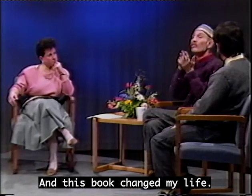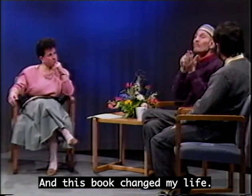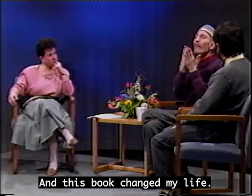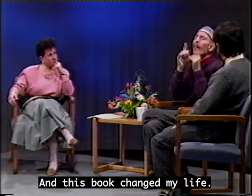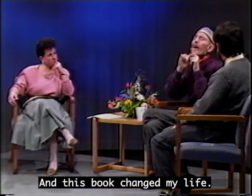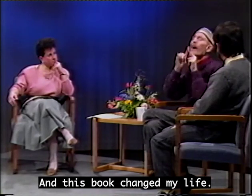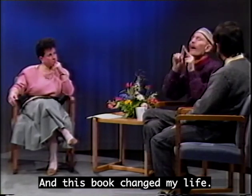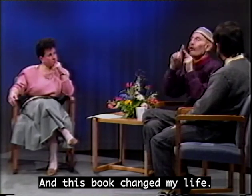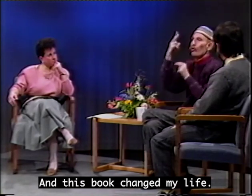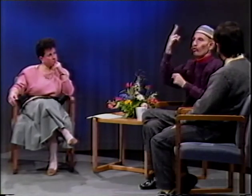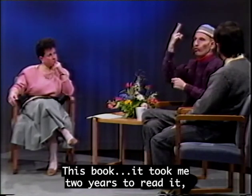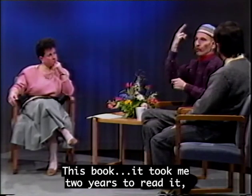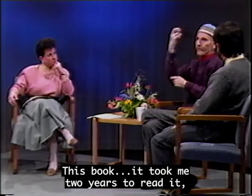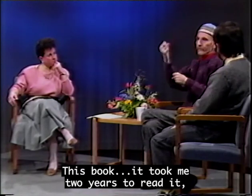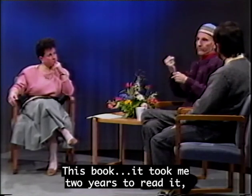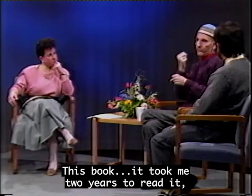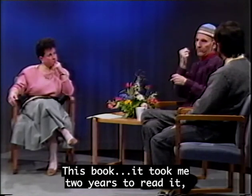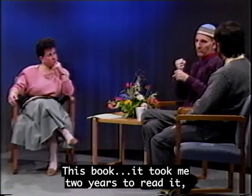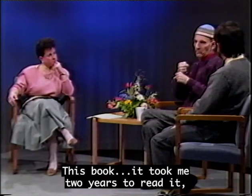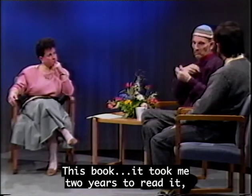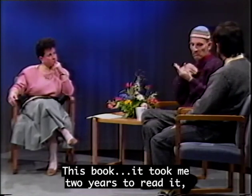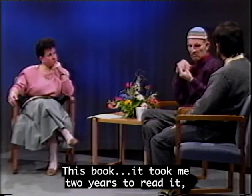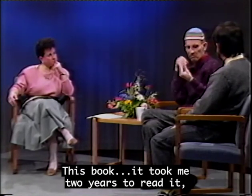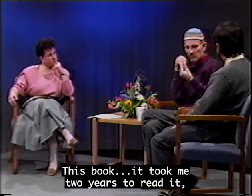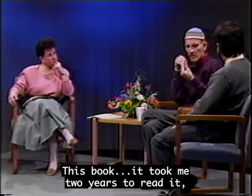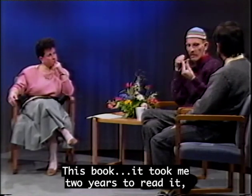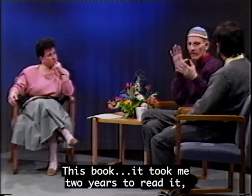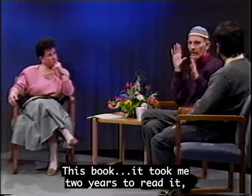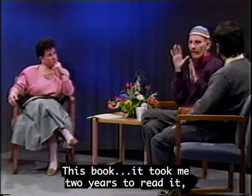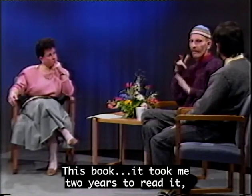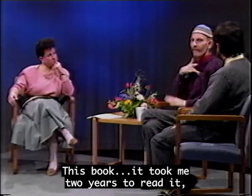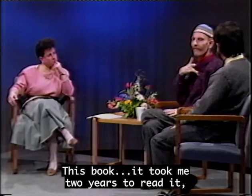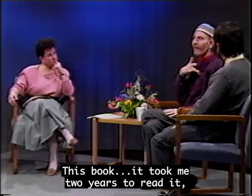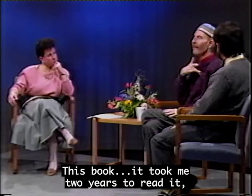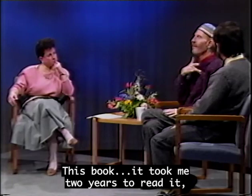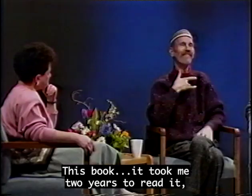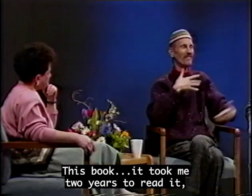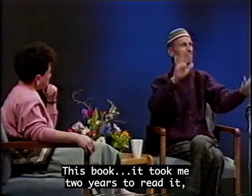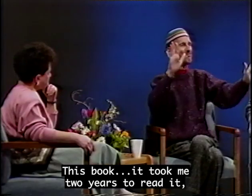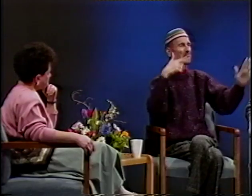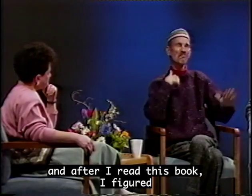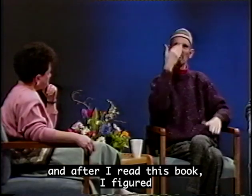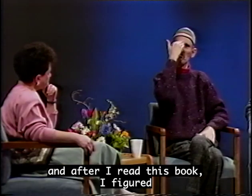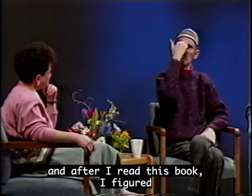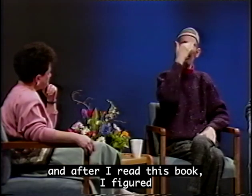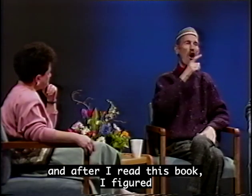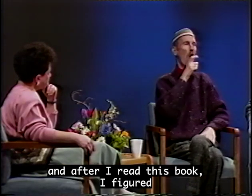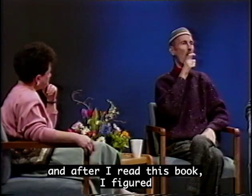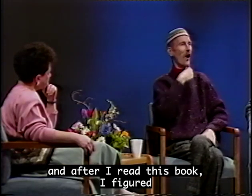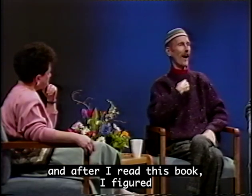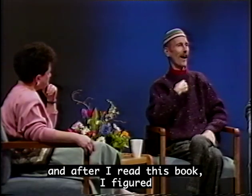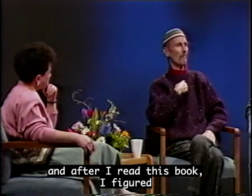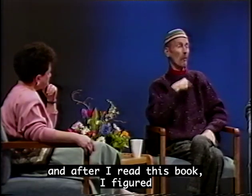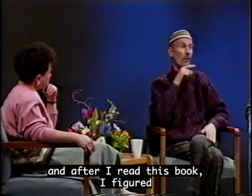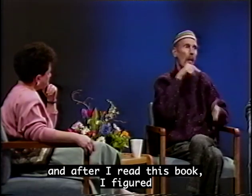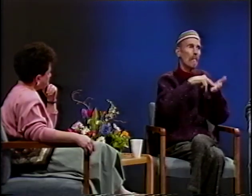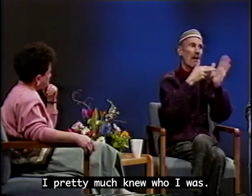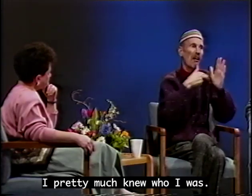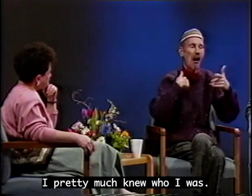changed my life. This book, it took me 2 years to read it. And after I read this book, I figured I pretty much